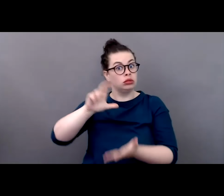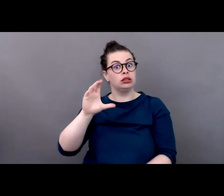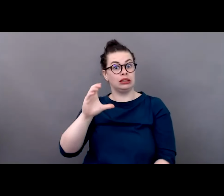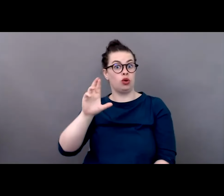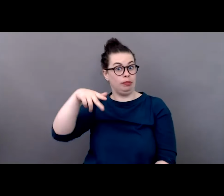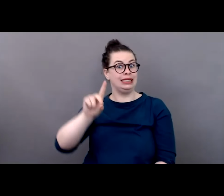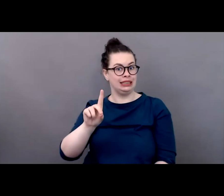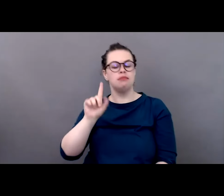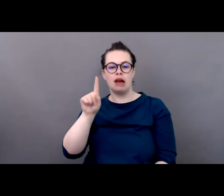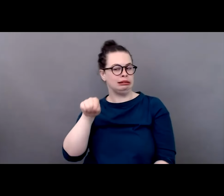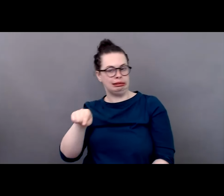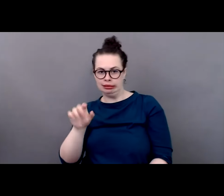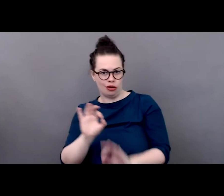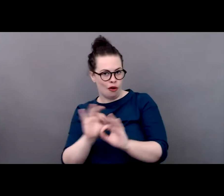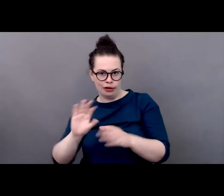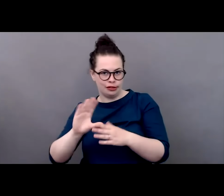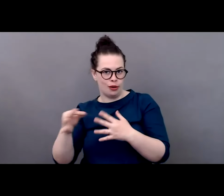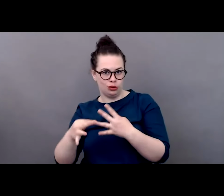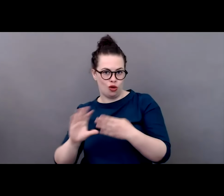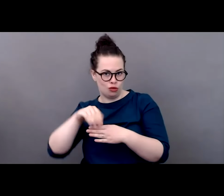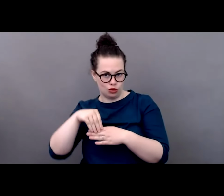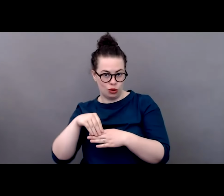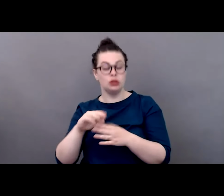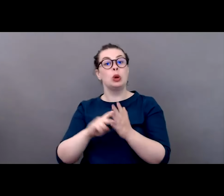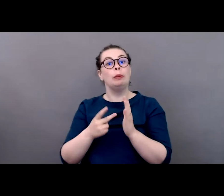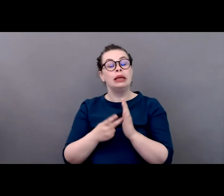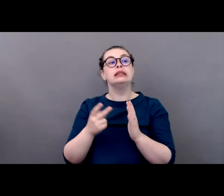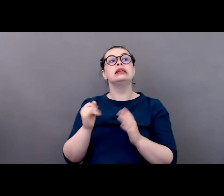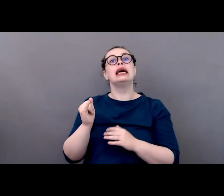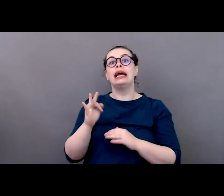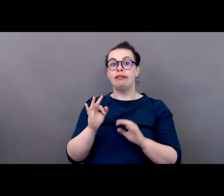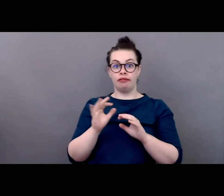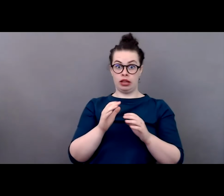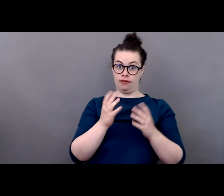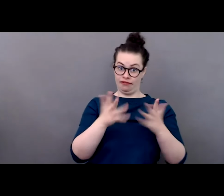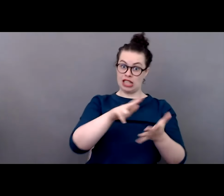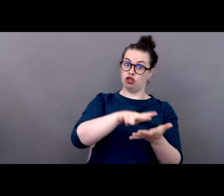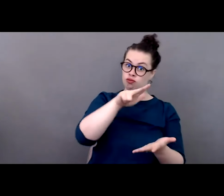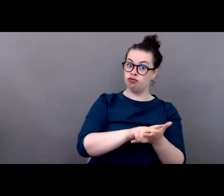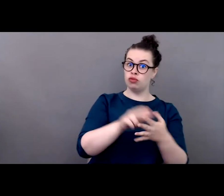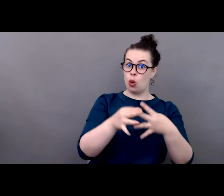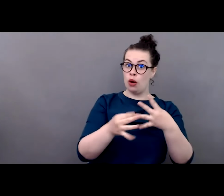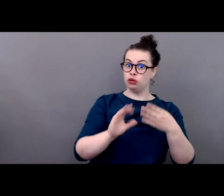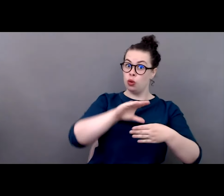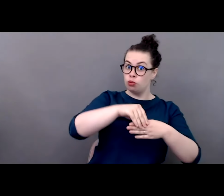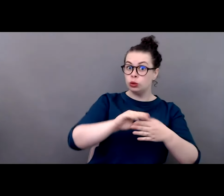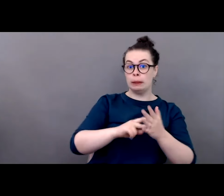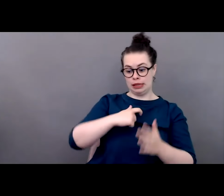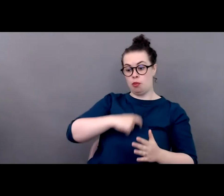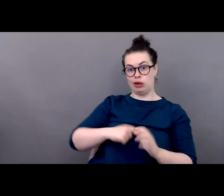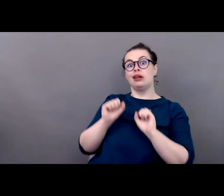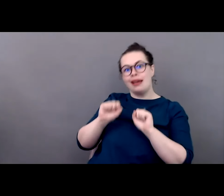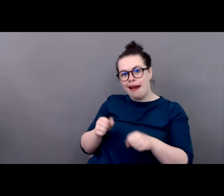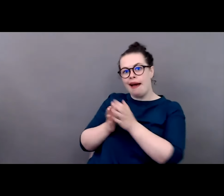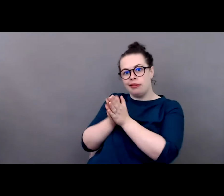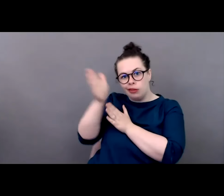take an individual complaint to the committee. But that should not stop you from being